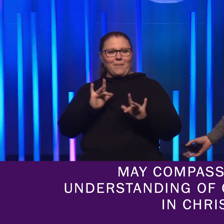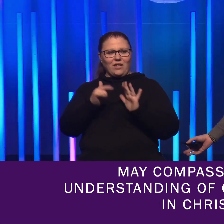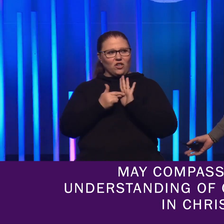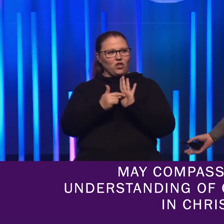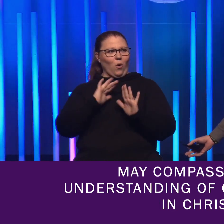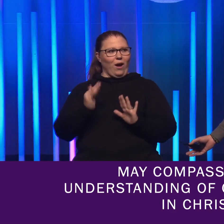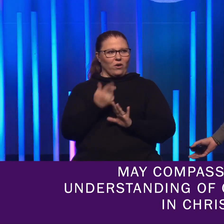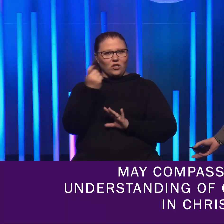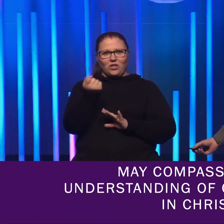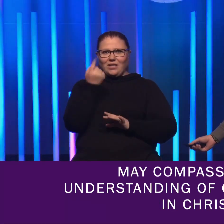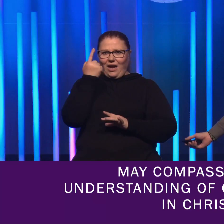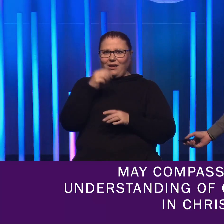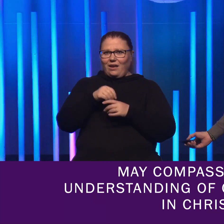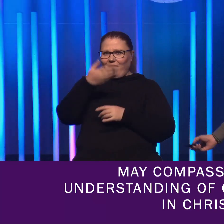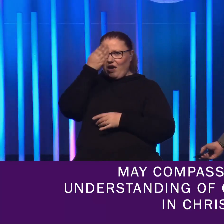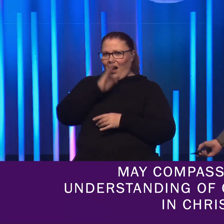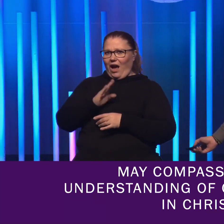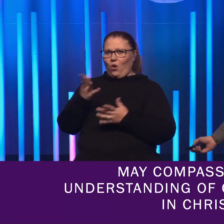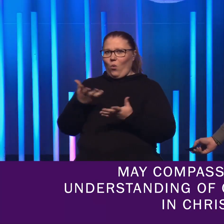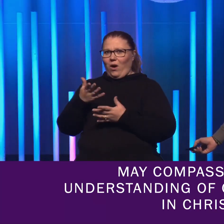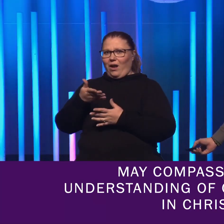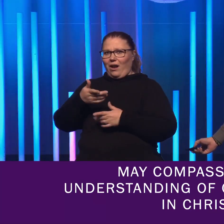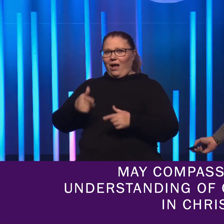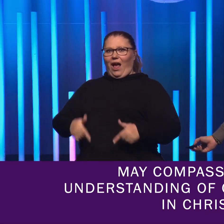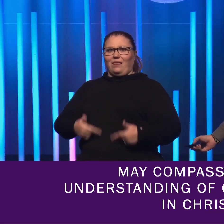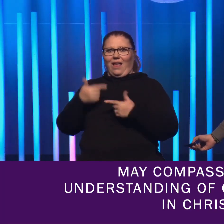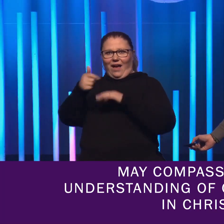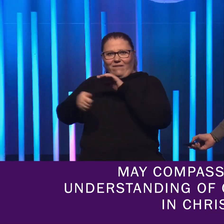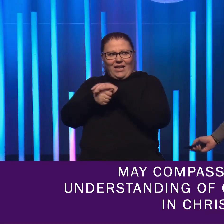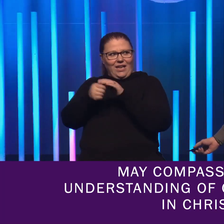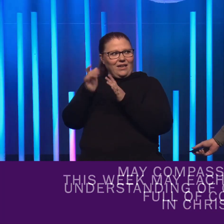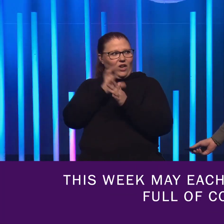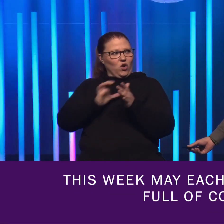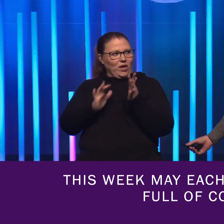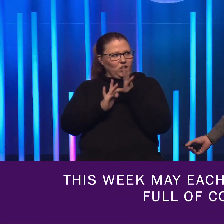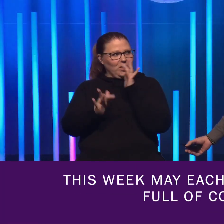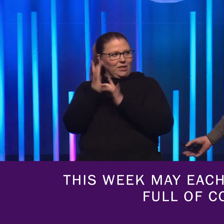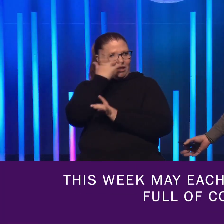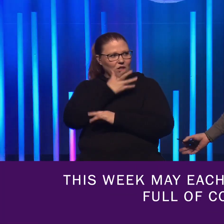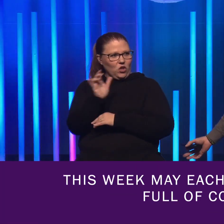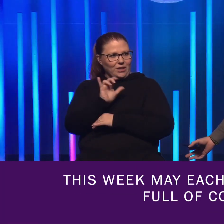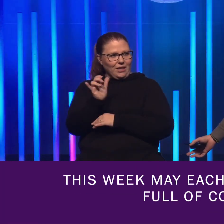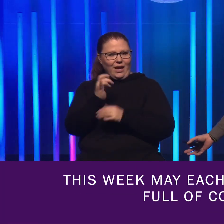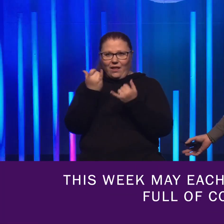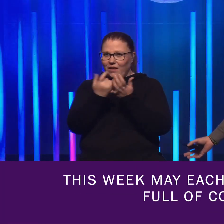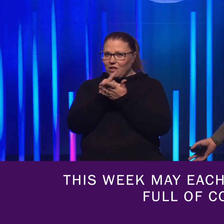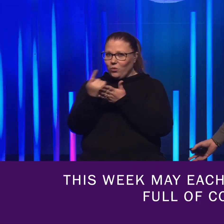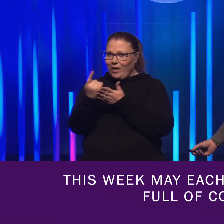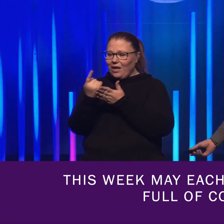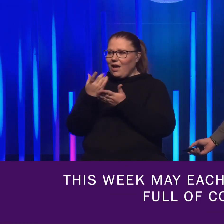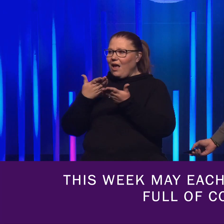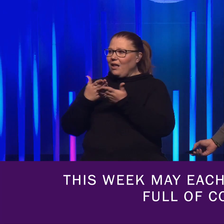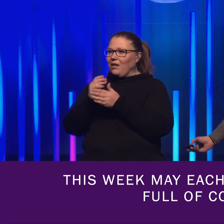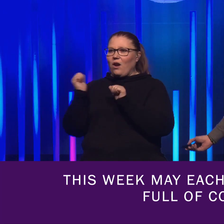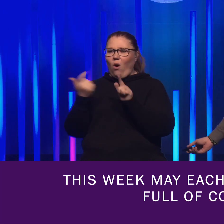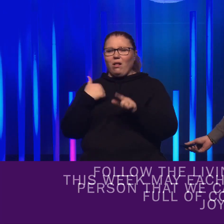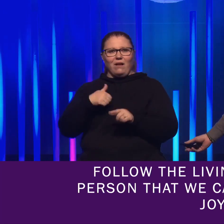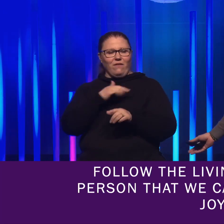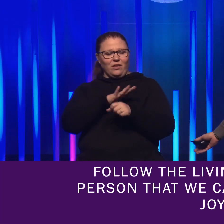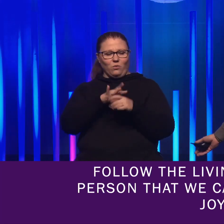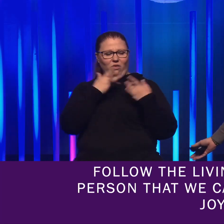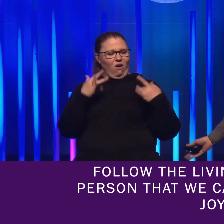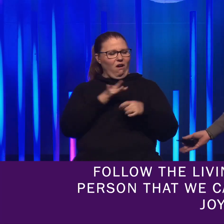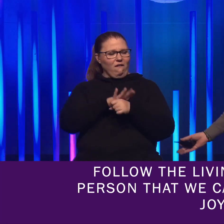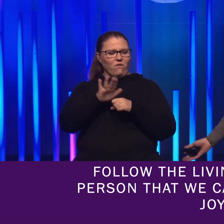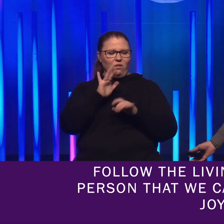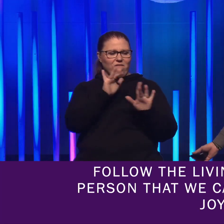what a life hidden in Christ Jesus looks like. And this week, May each of us, with a heart full of compassion, follow the